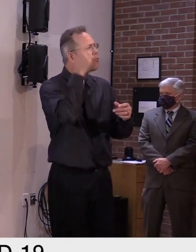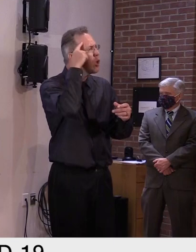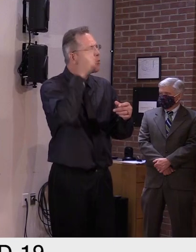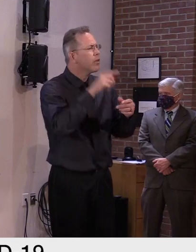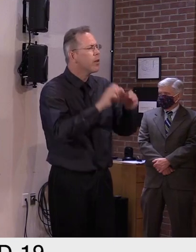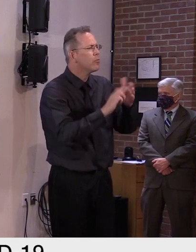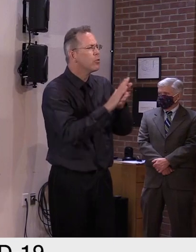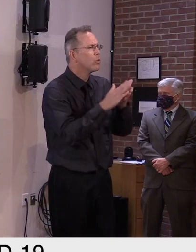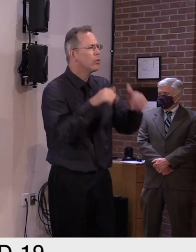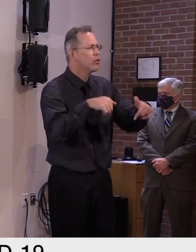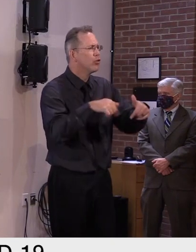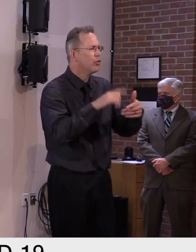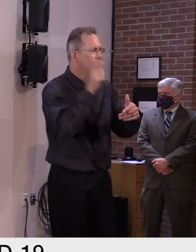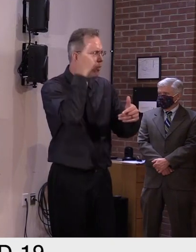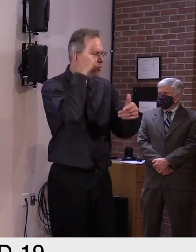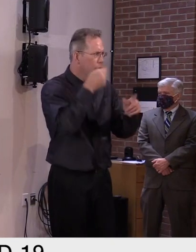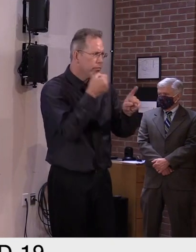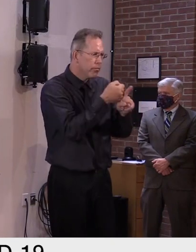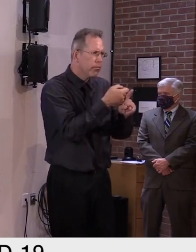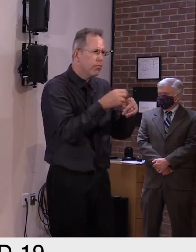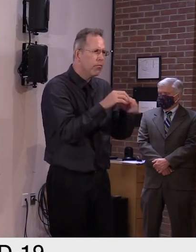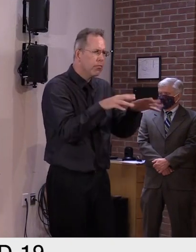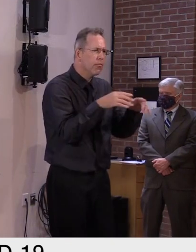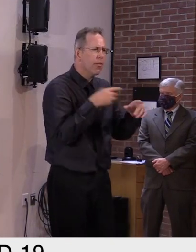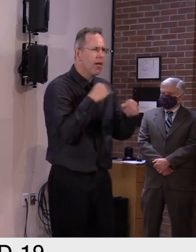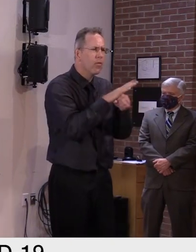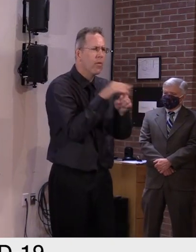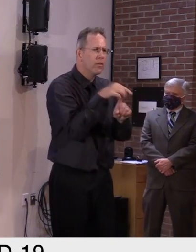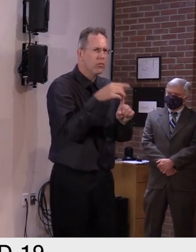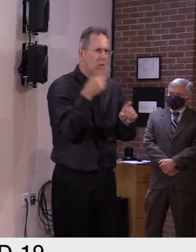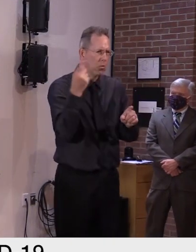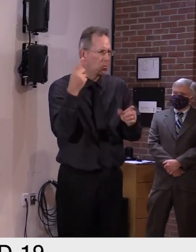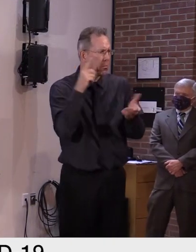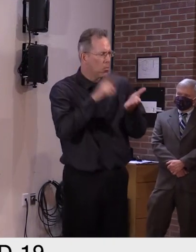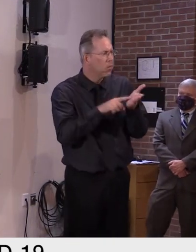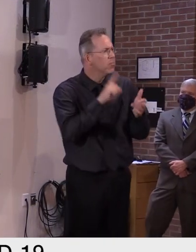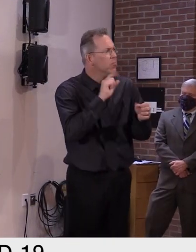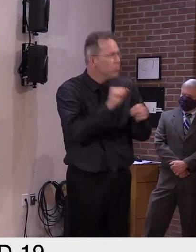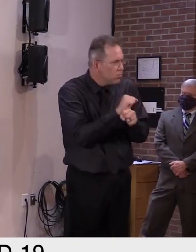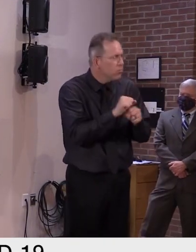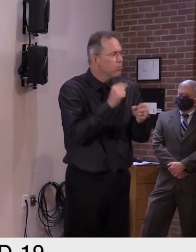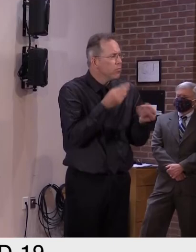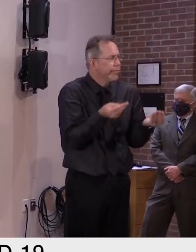transmission within the school. Commissioner Levine.